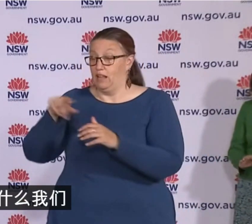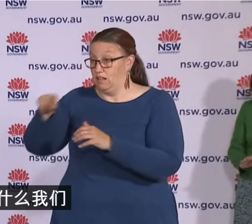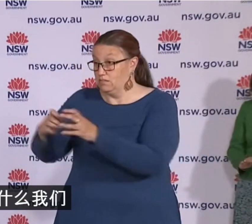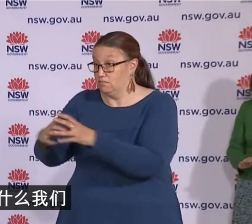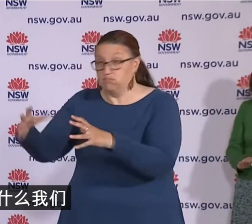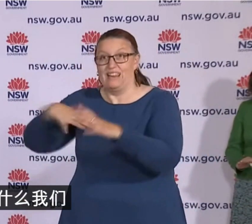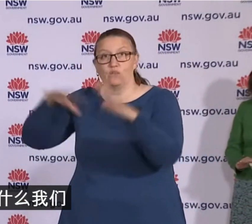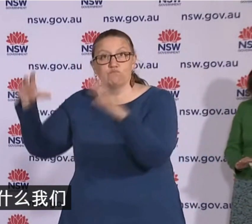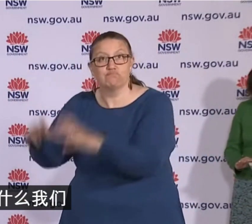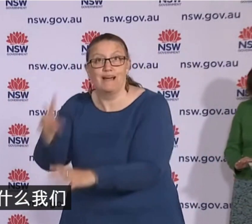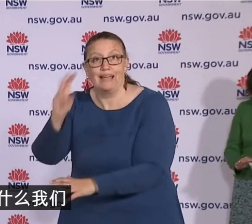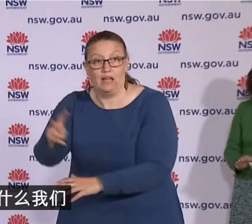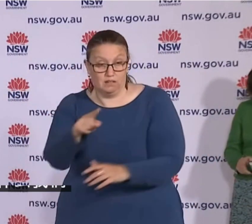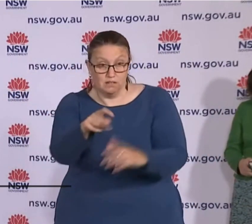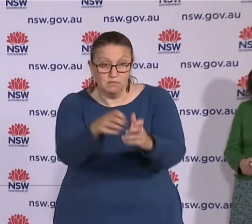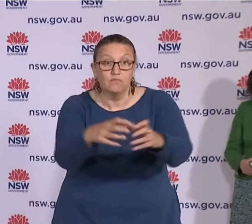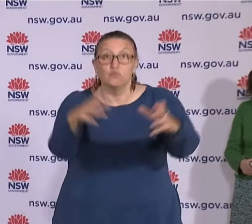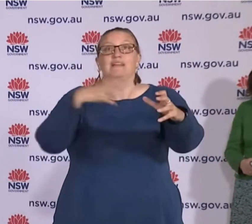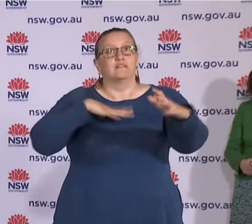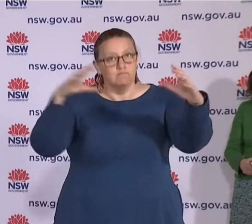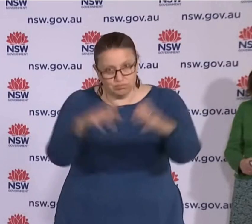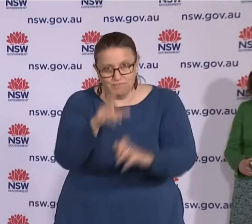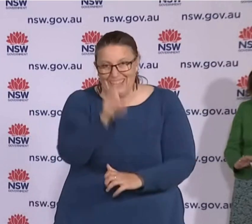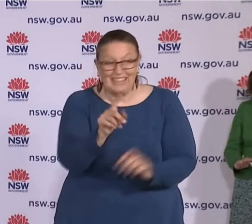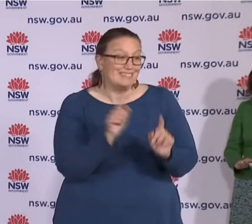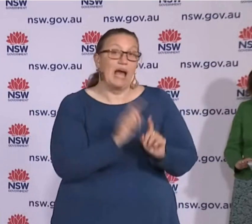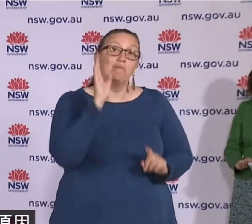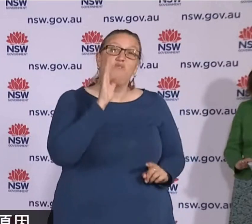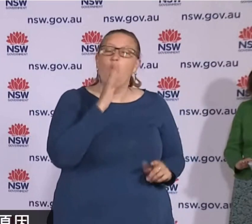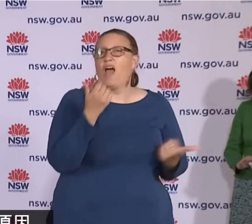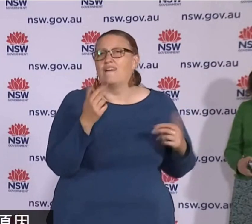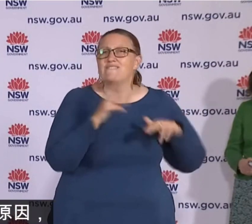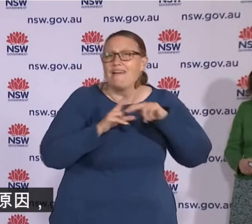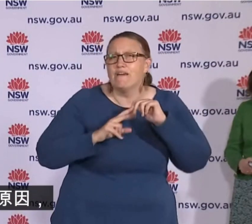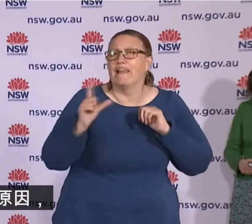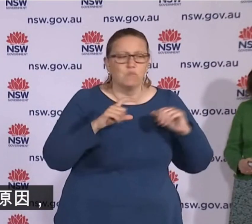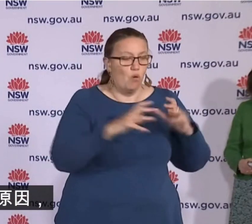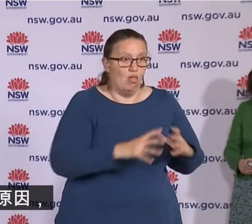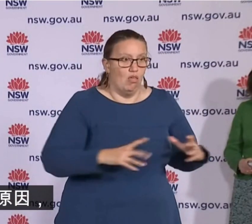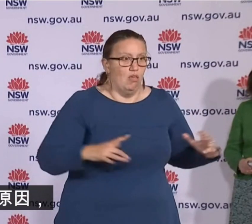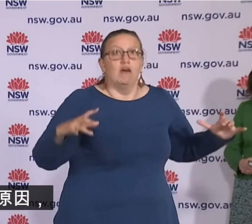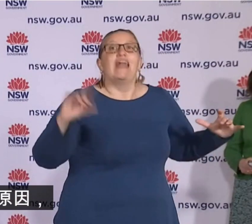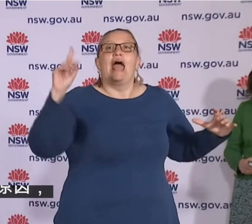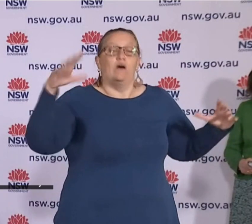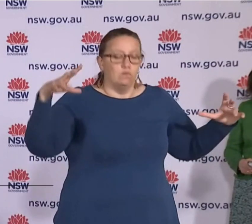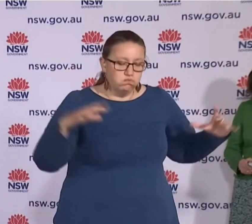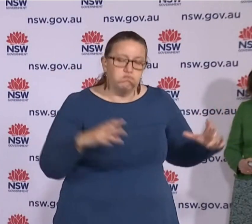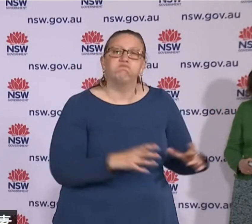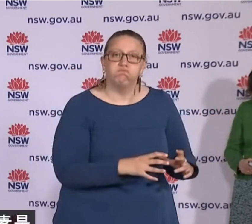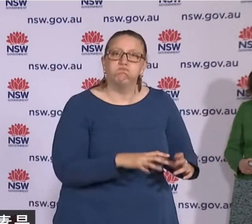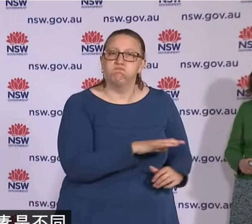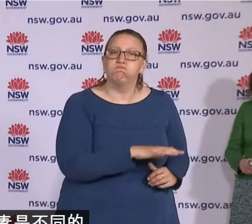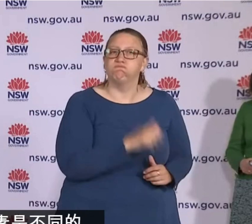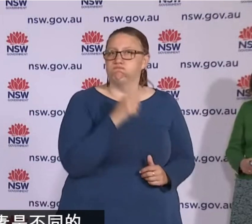haven't taken the same approach as we've taken in the local government areas of concern, because the drivers for how those cases are